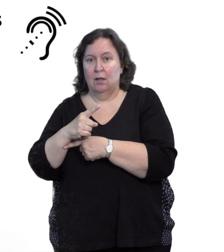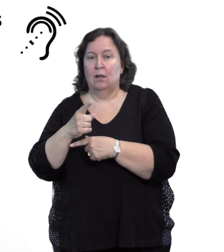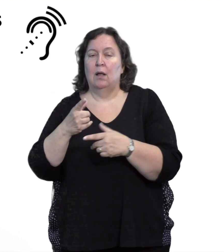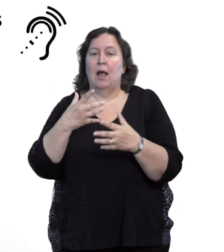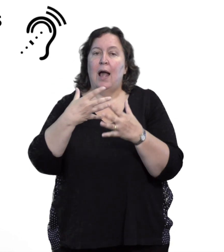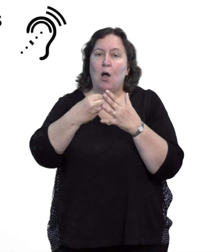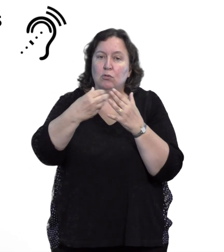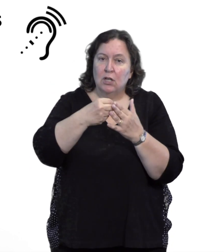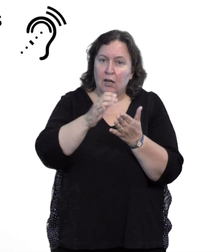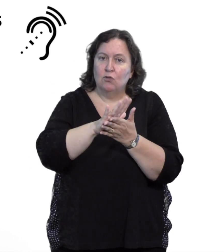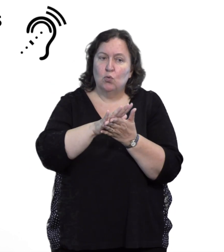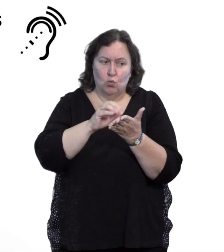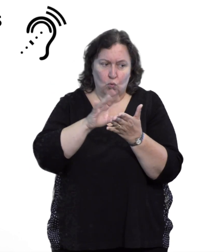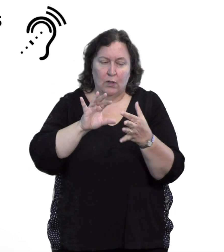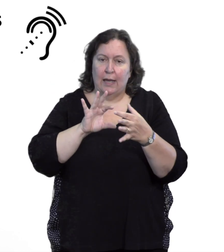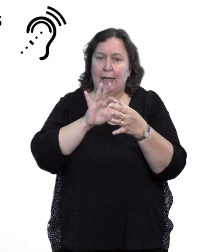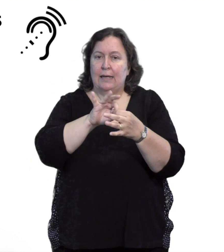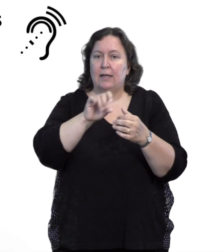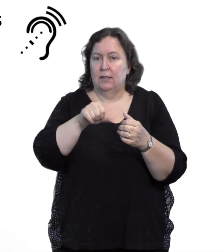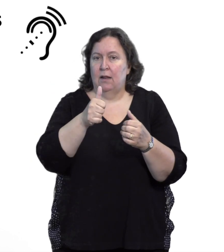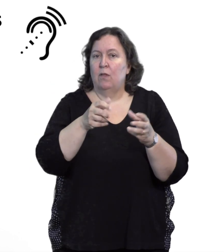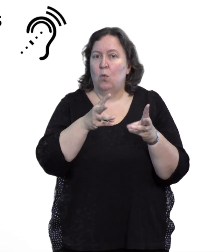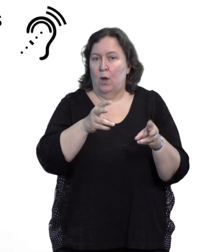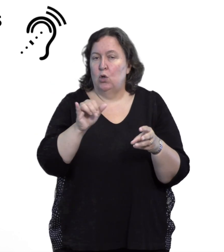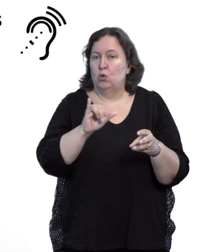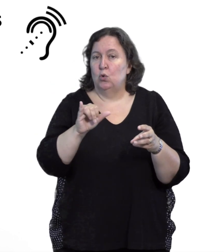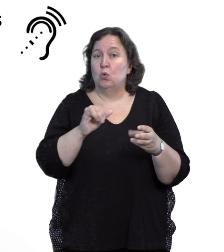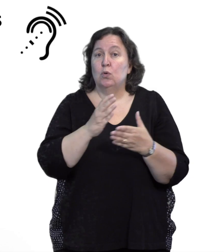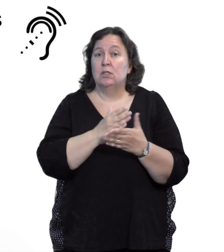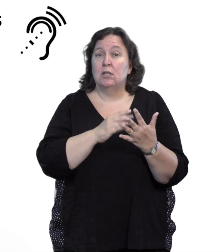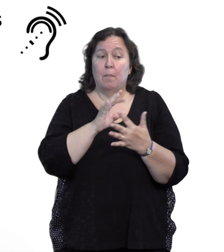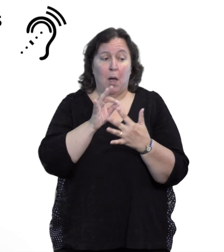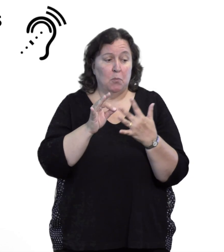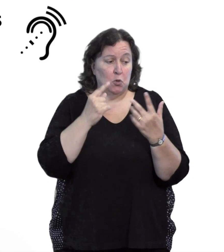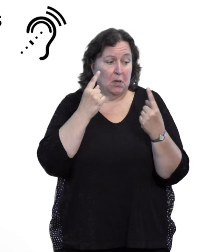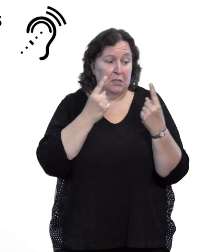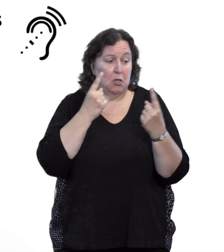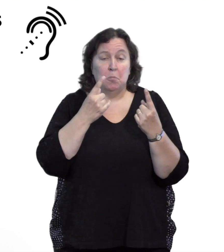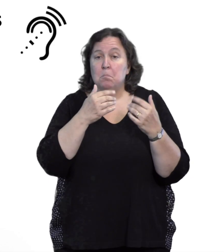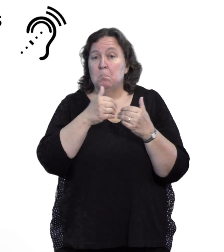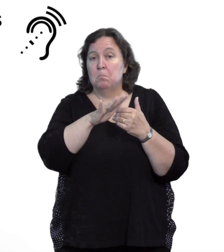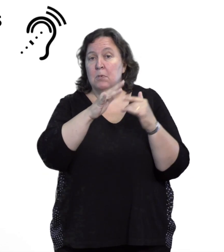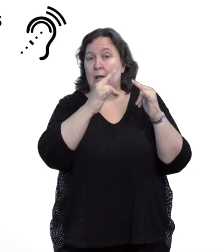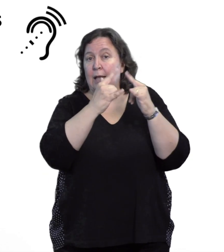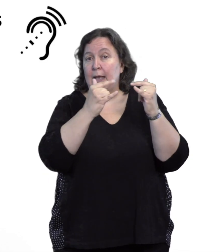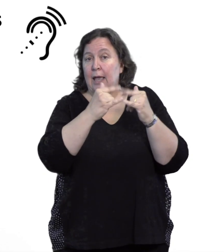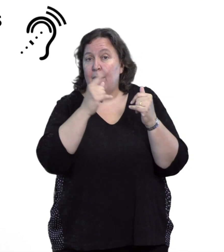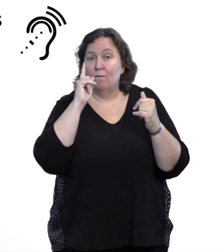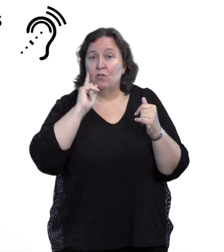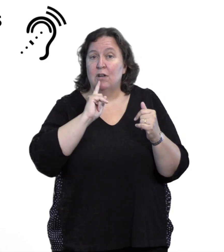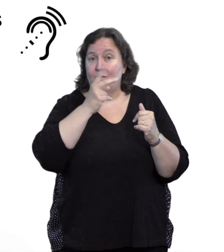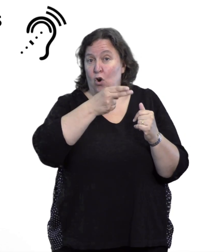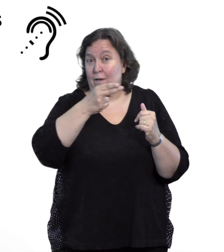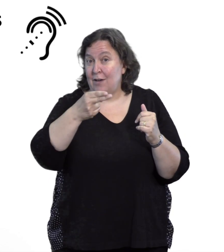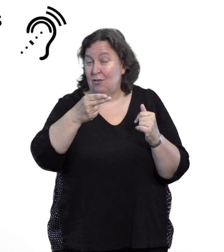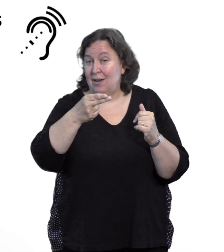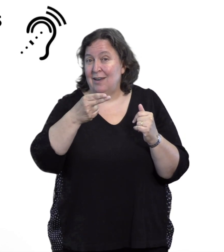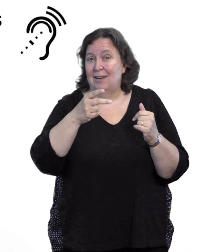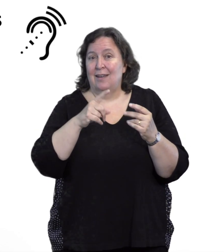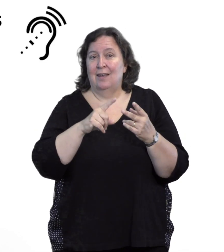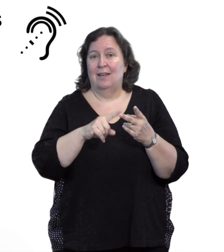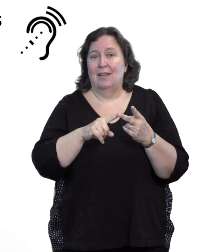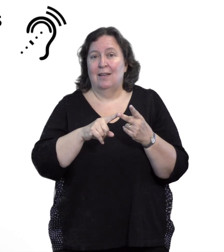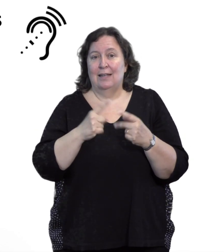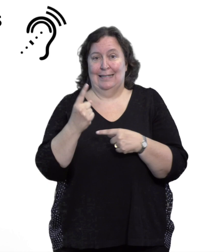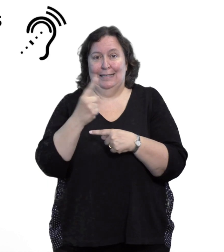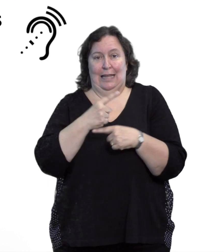in other ways. Some options to consider could be camps for deaf or hard of hearing students, day events, online